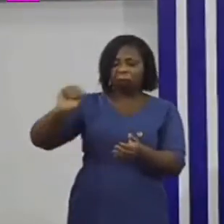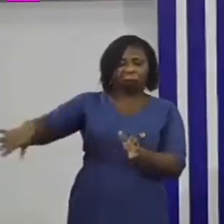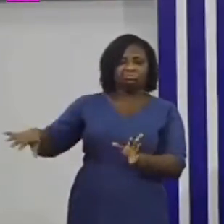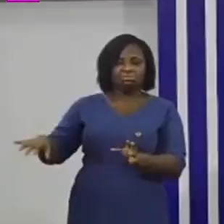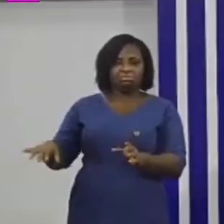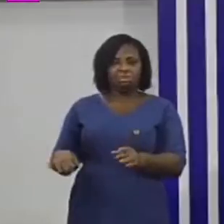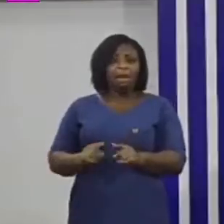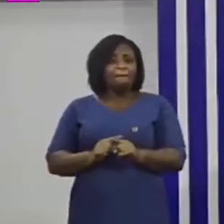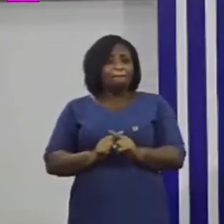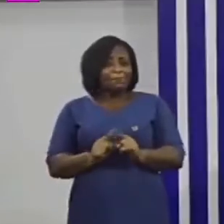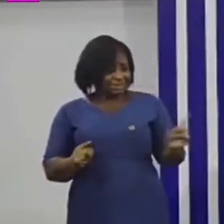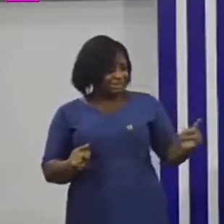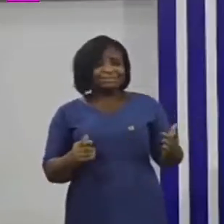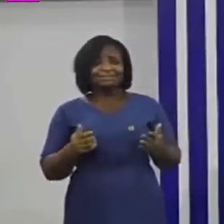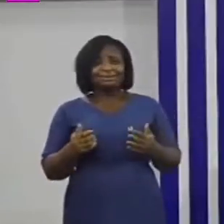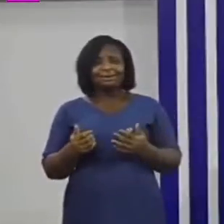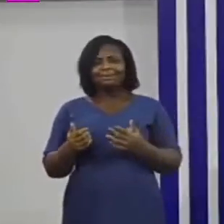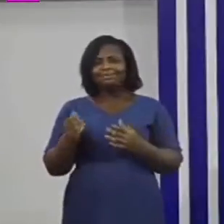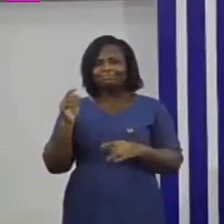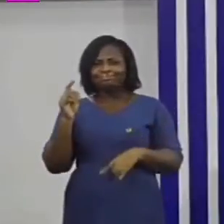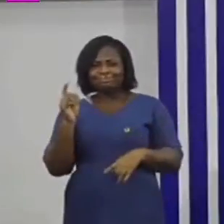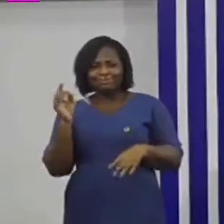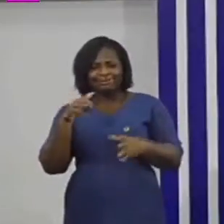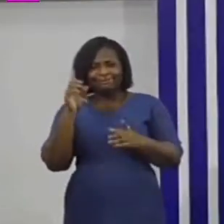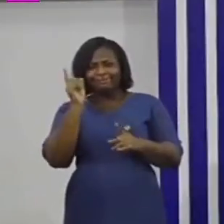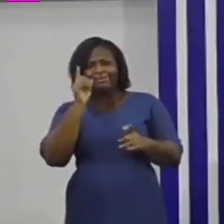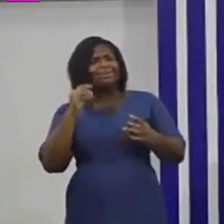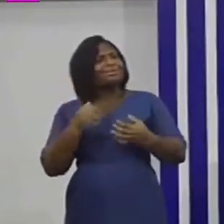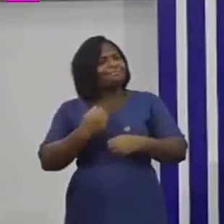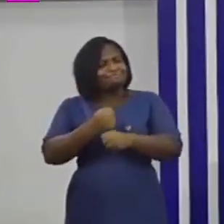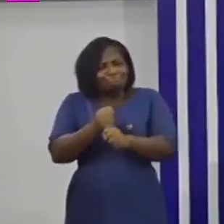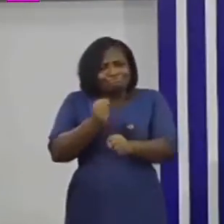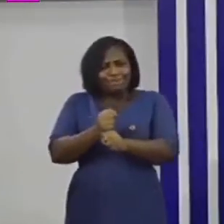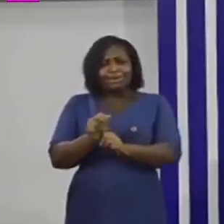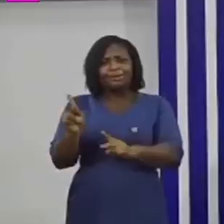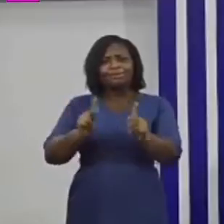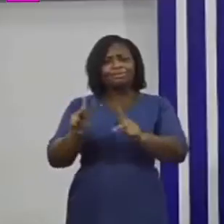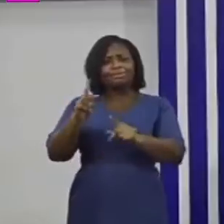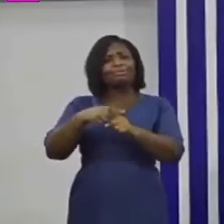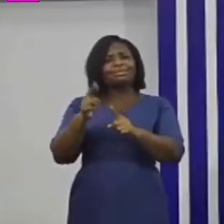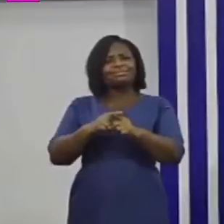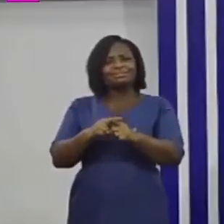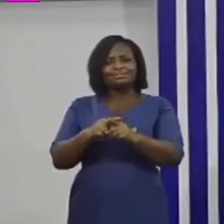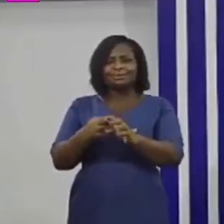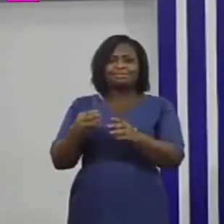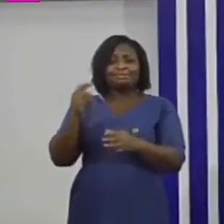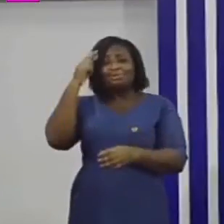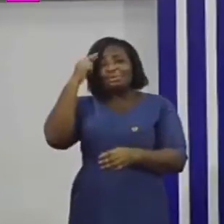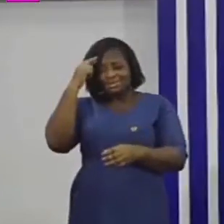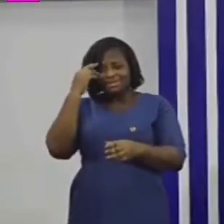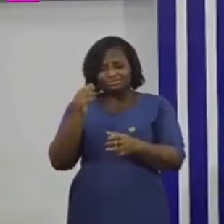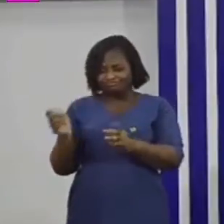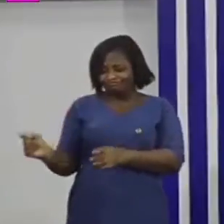A conduct which is a nuisance or annoyance or adjoining occupiers could be a good reason for your